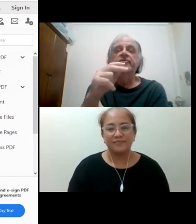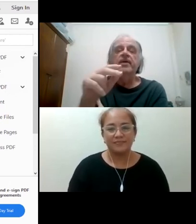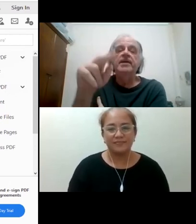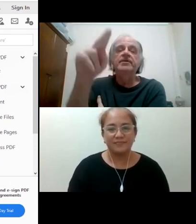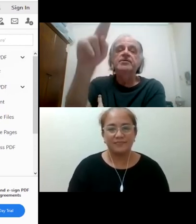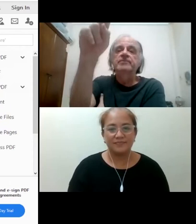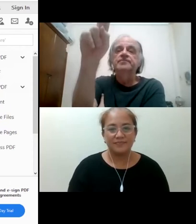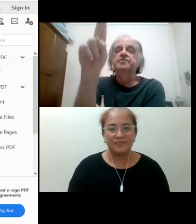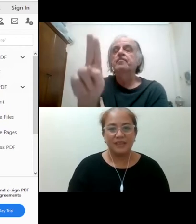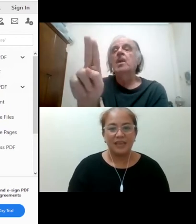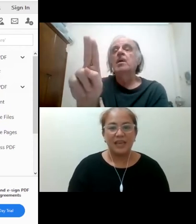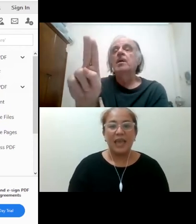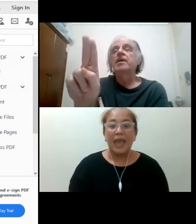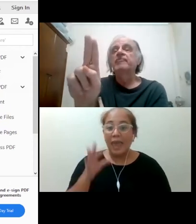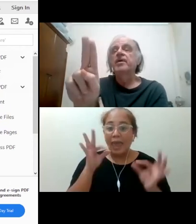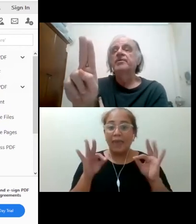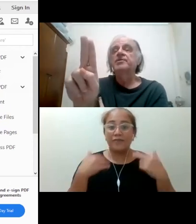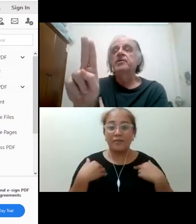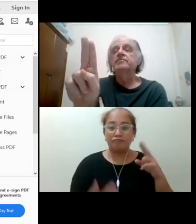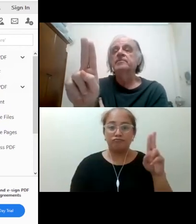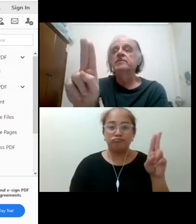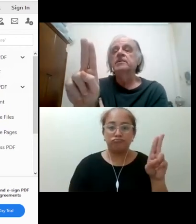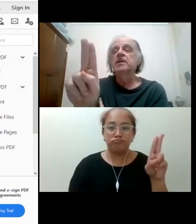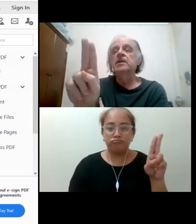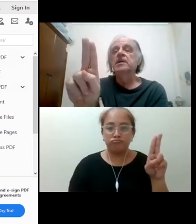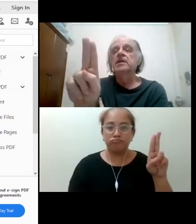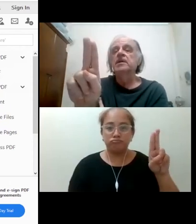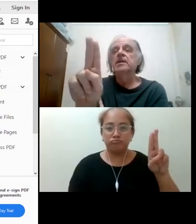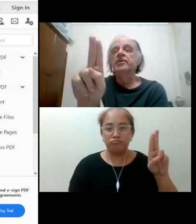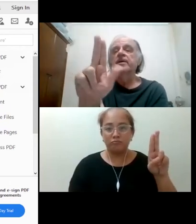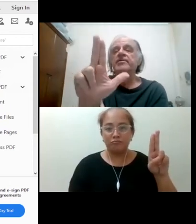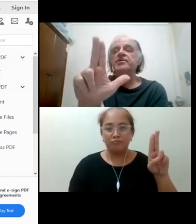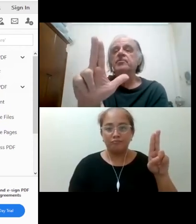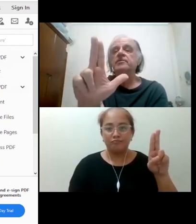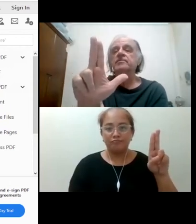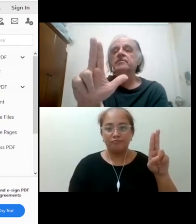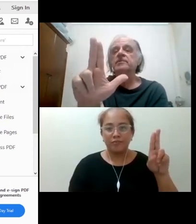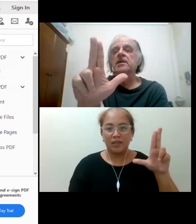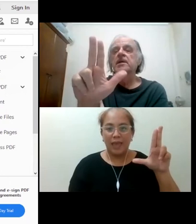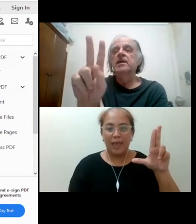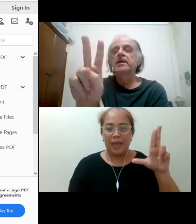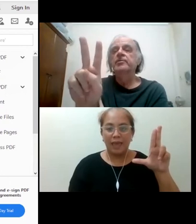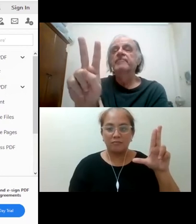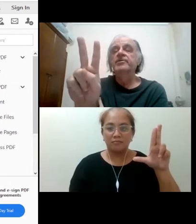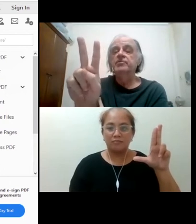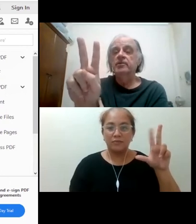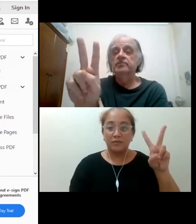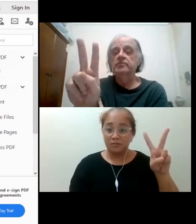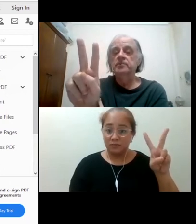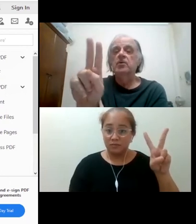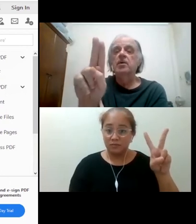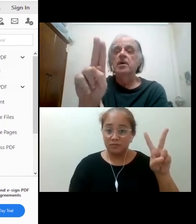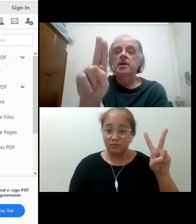But if you had this one, if you had this one, and you had this one, and you had this